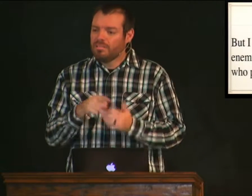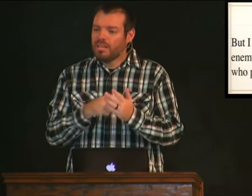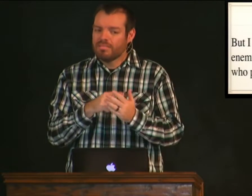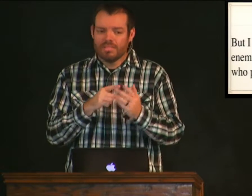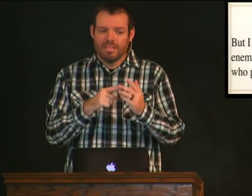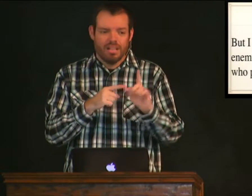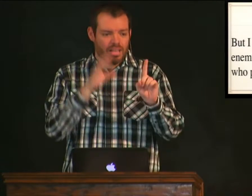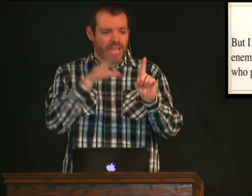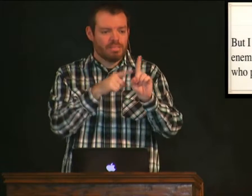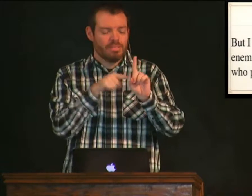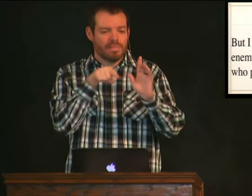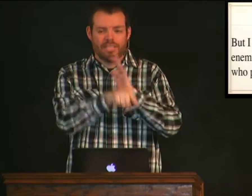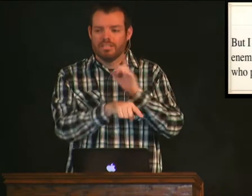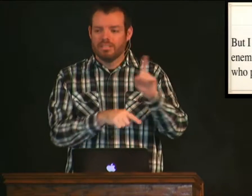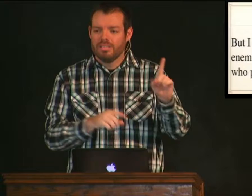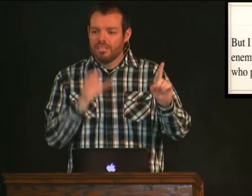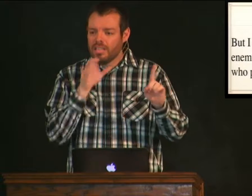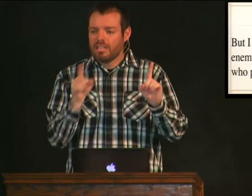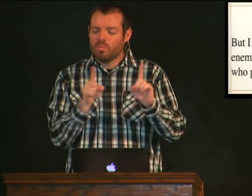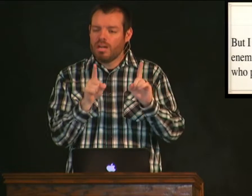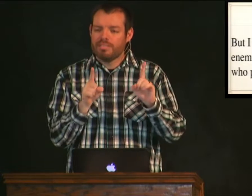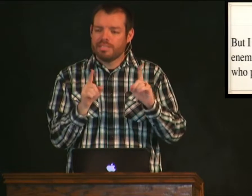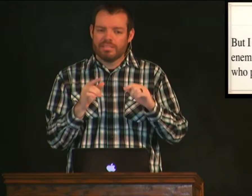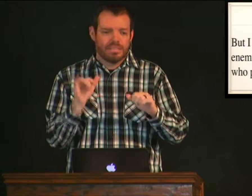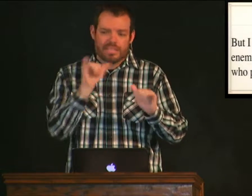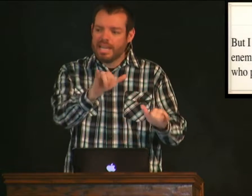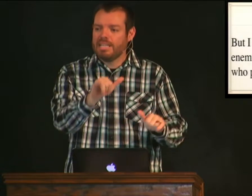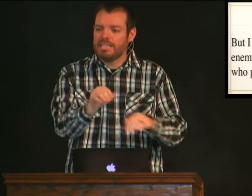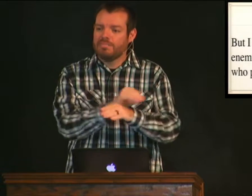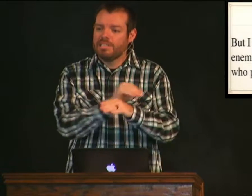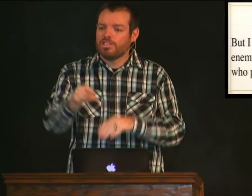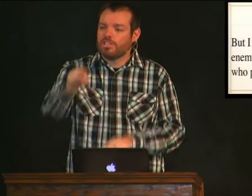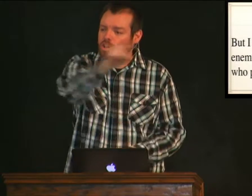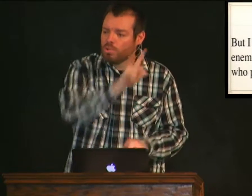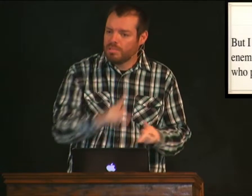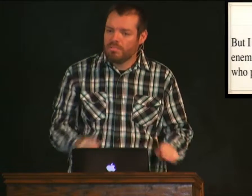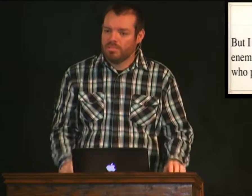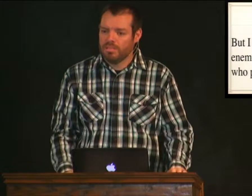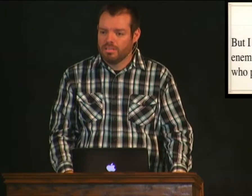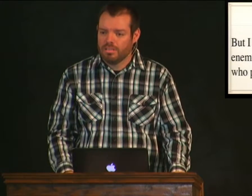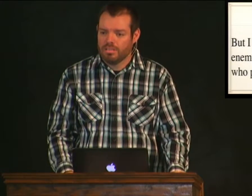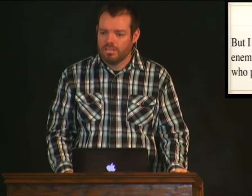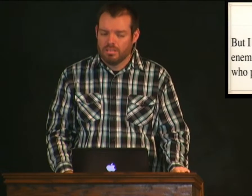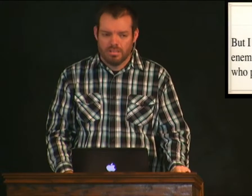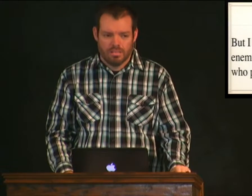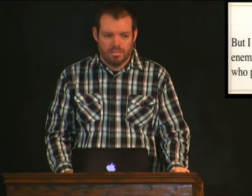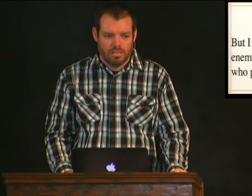but sometimes the husband's been killed and the wife still stays and ministers to those people.